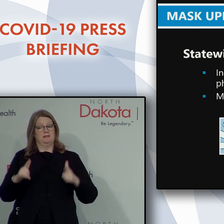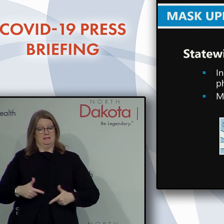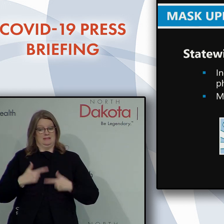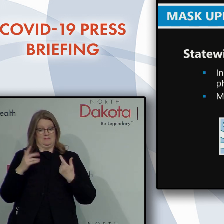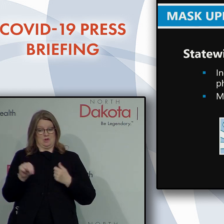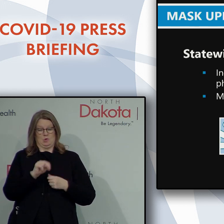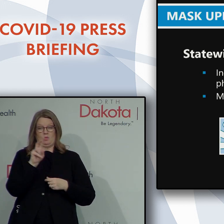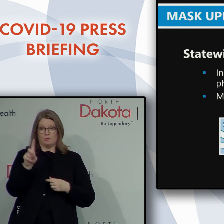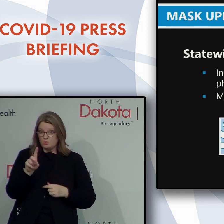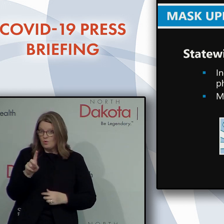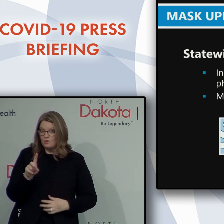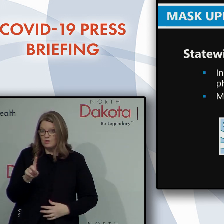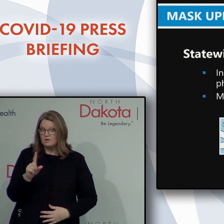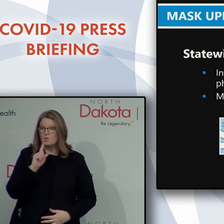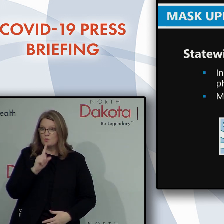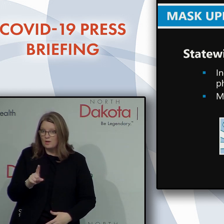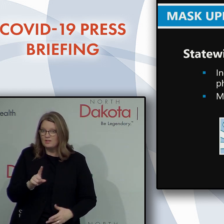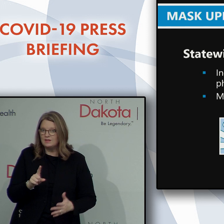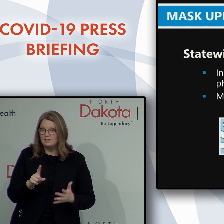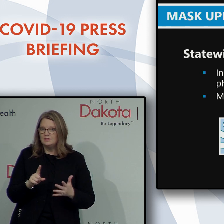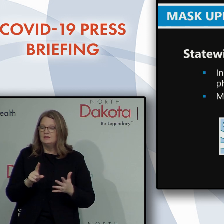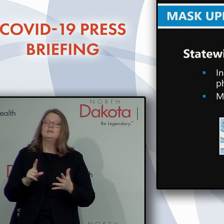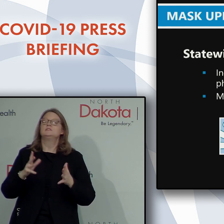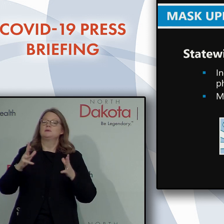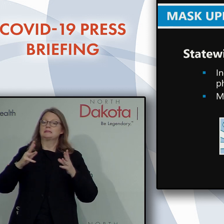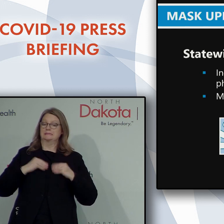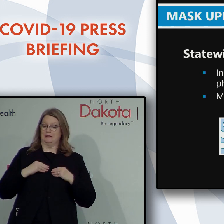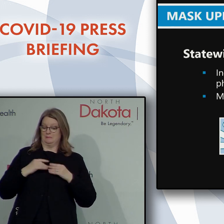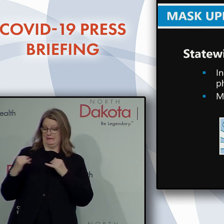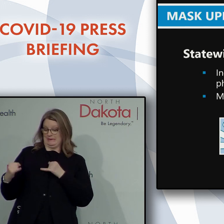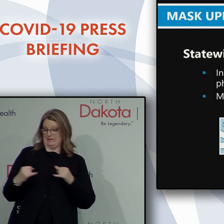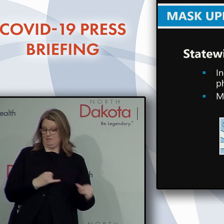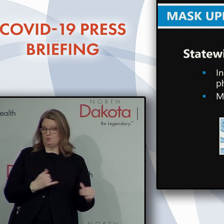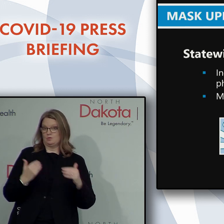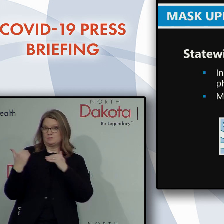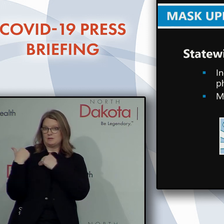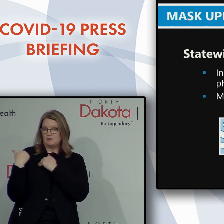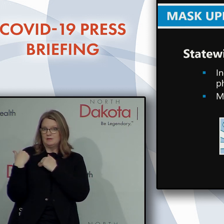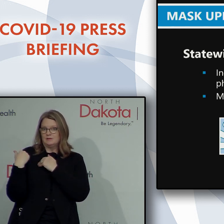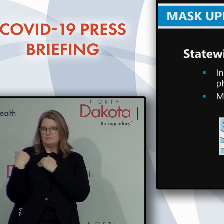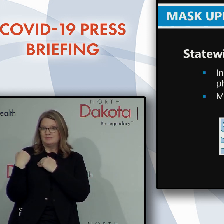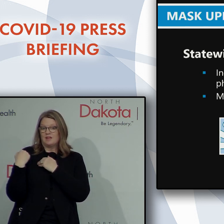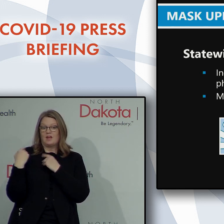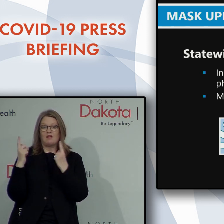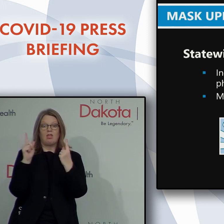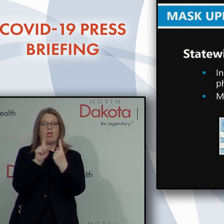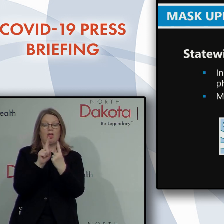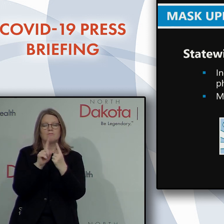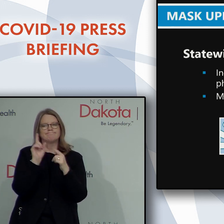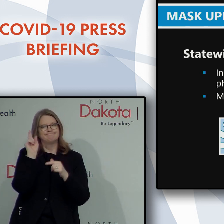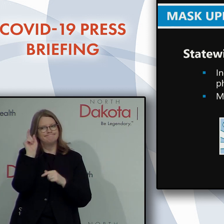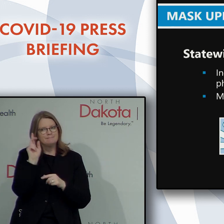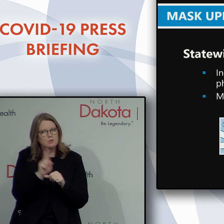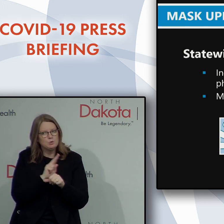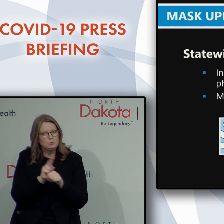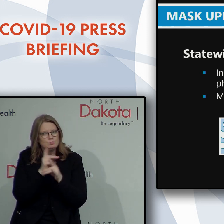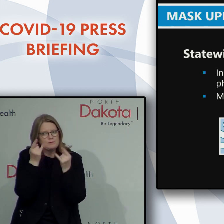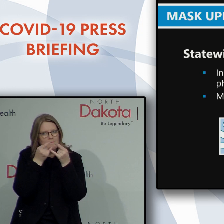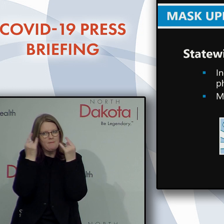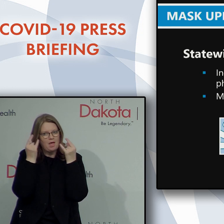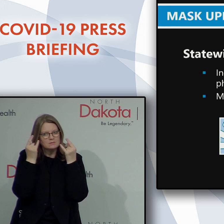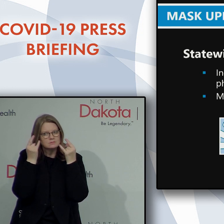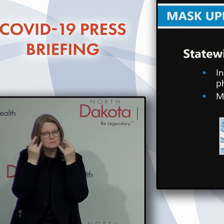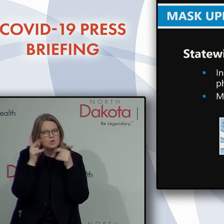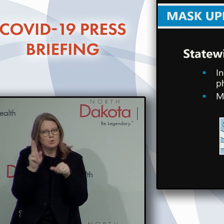to exercise their individual responsibility and mask when physical distancing is not possible.